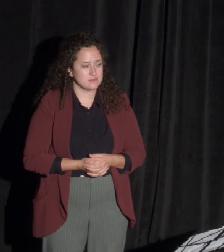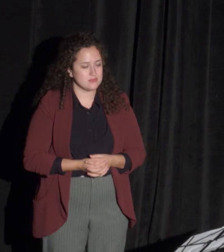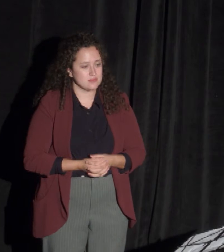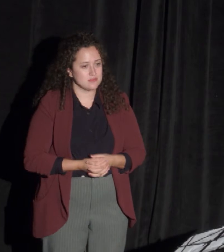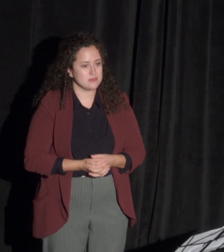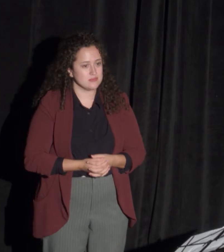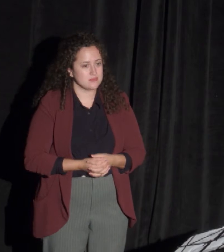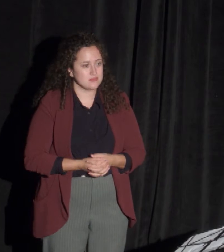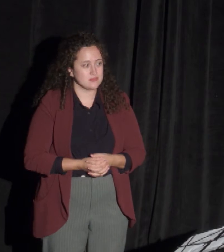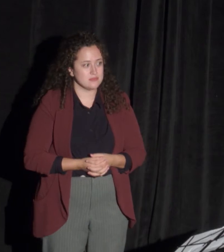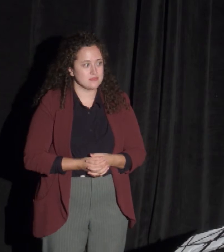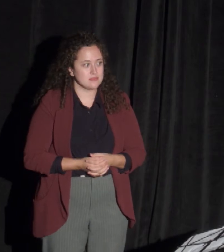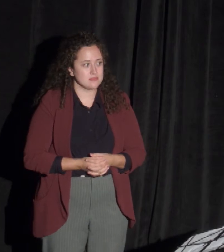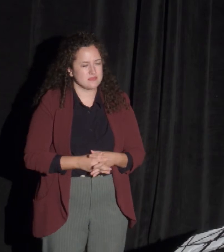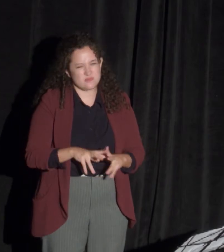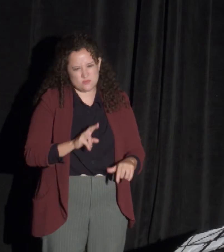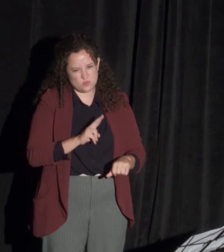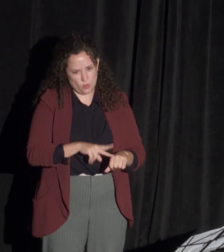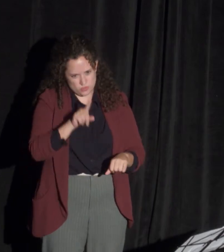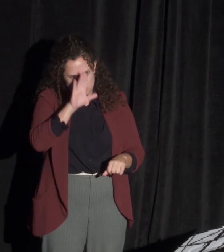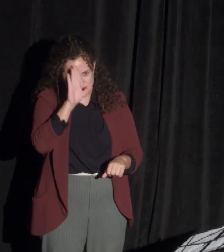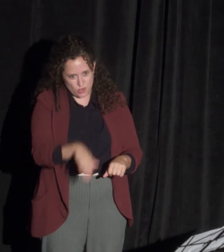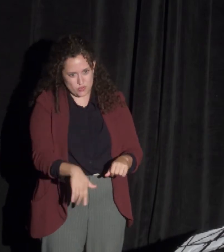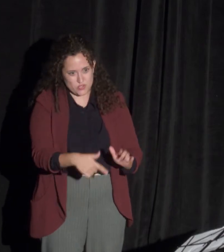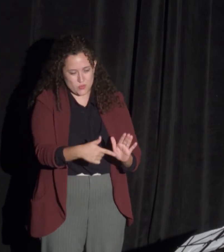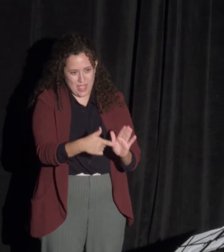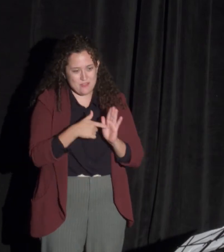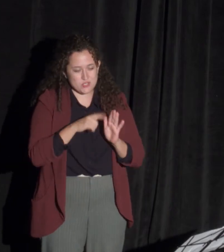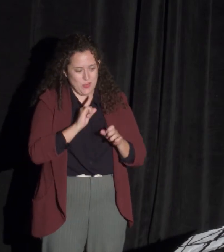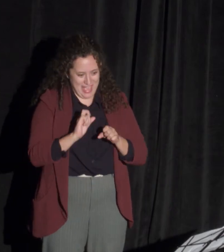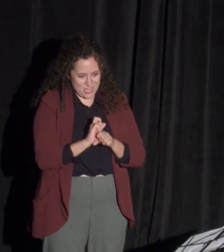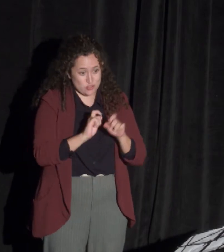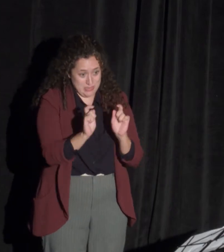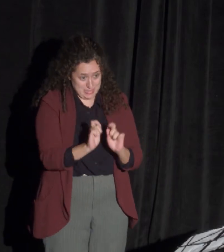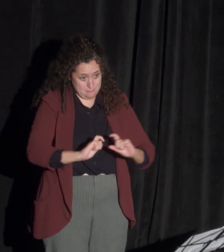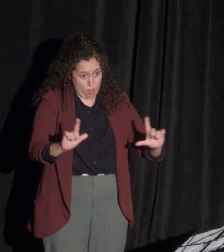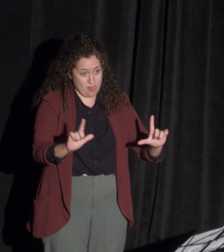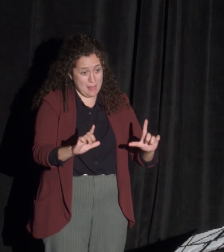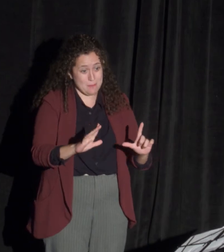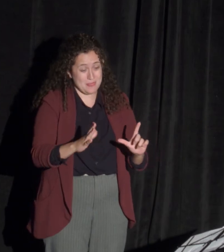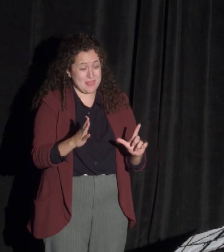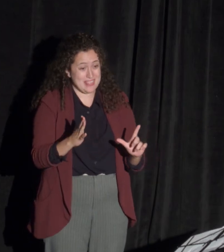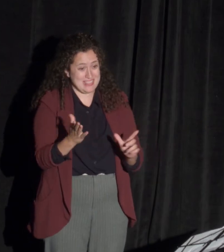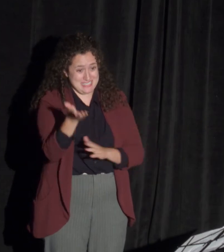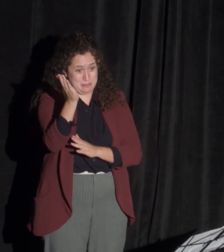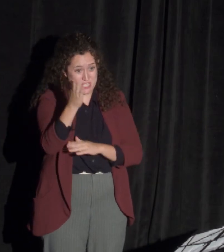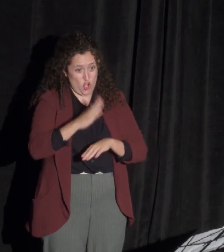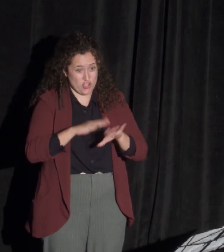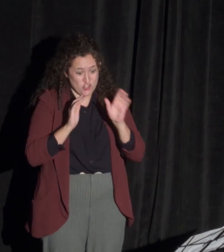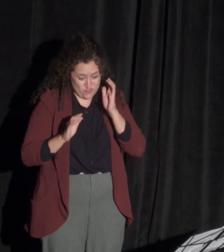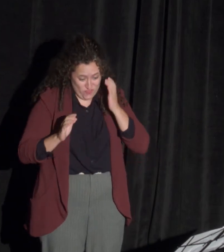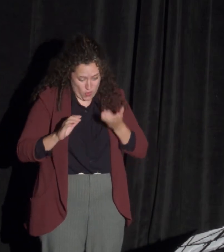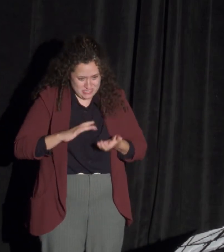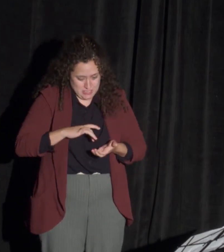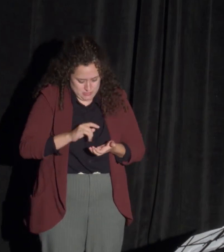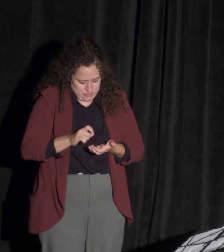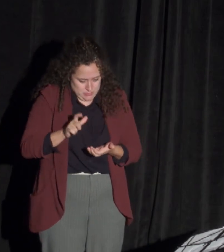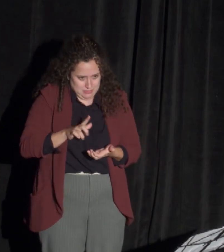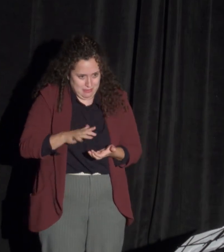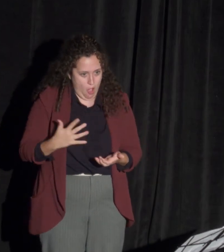Of course, you know, you have to actually call up the speech on your phone, which is mildly terrifying while all of you are looking at me, but hi, this